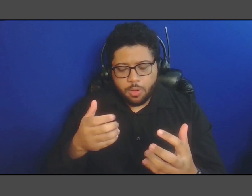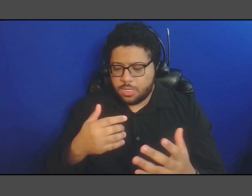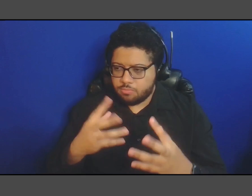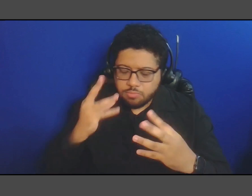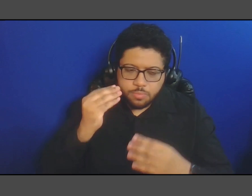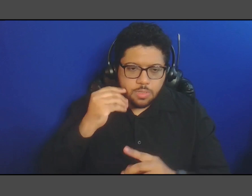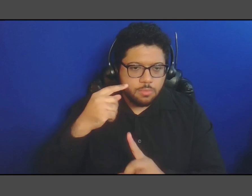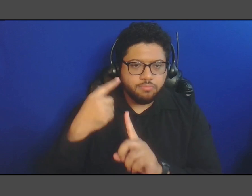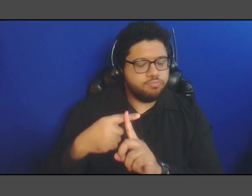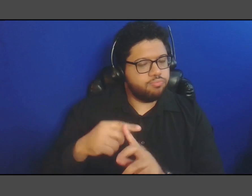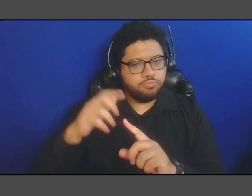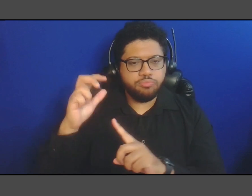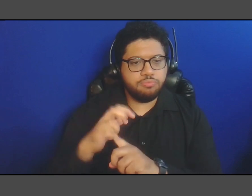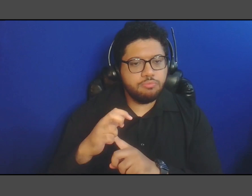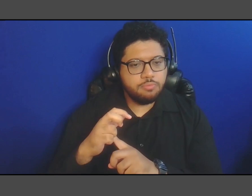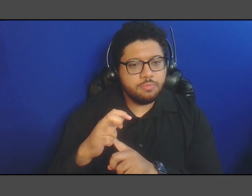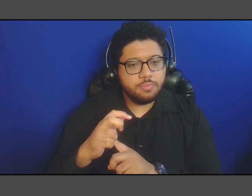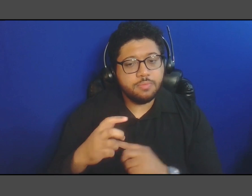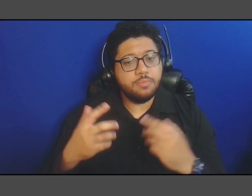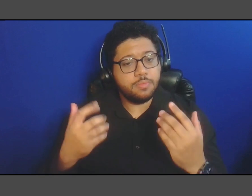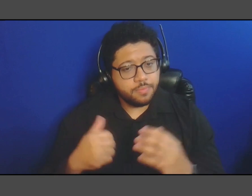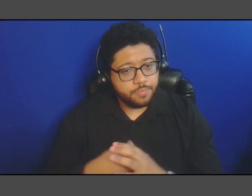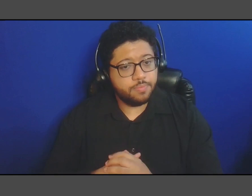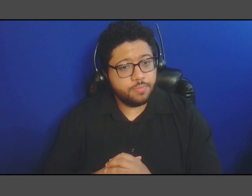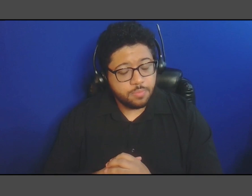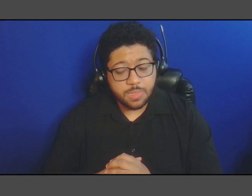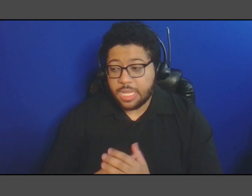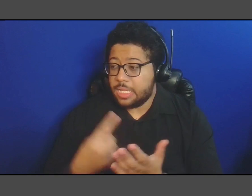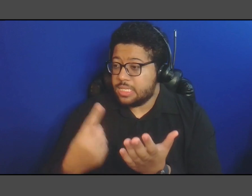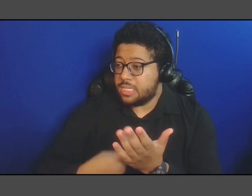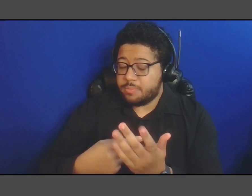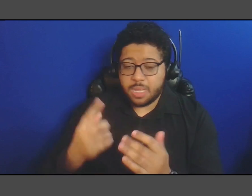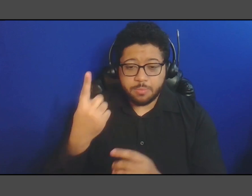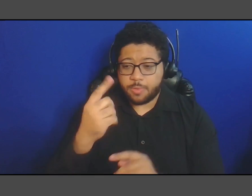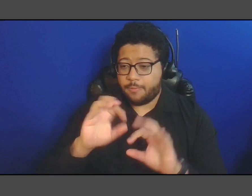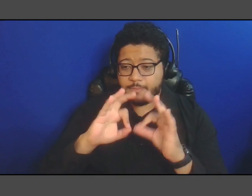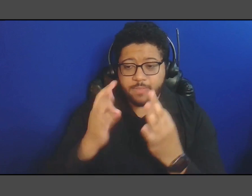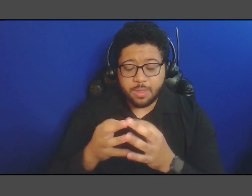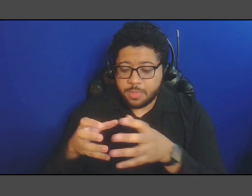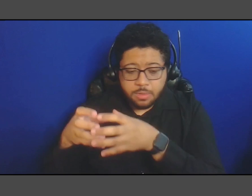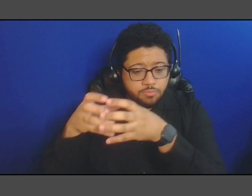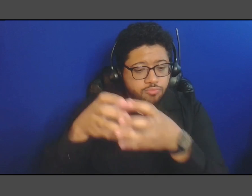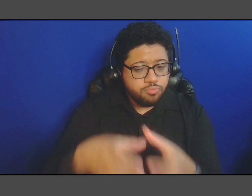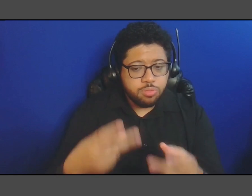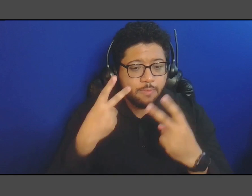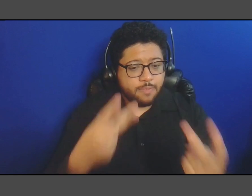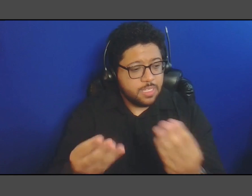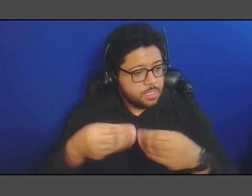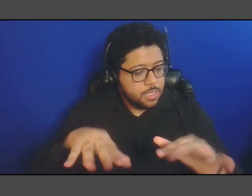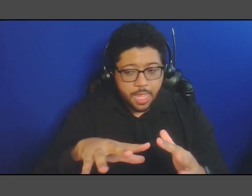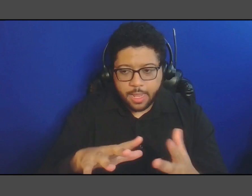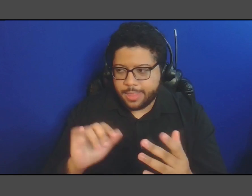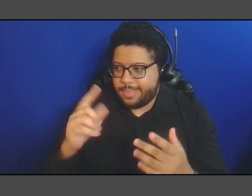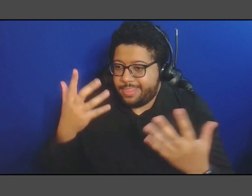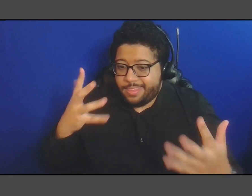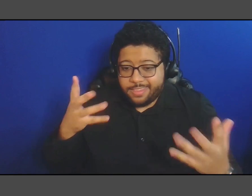that might be the only vacation they're able to take their family on, and we want them to make the most out of it.